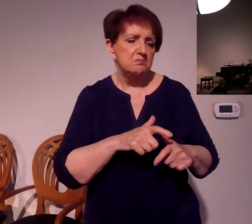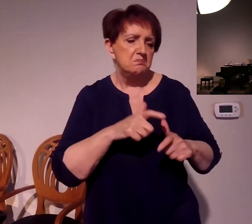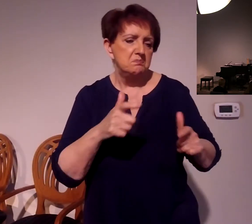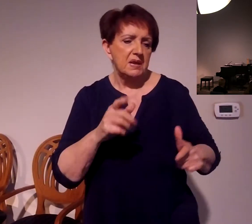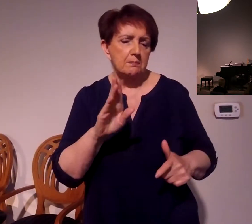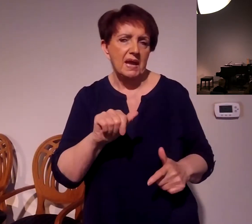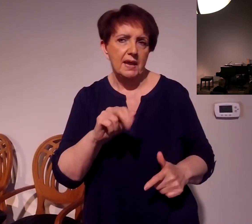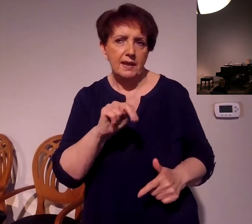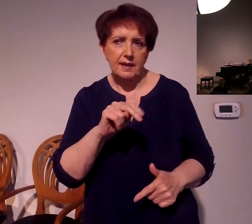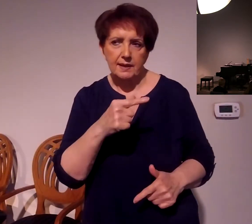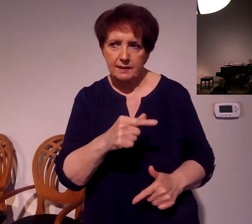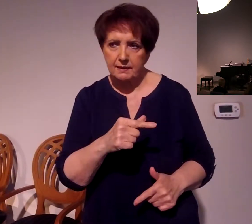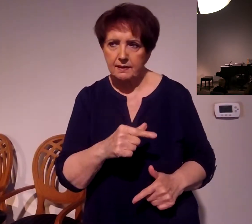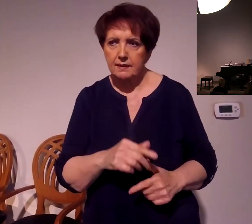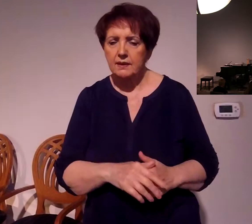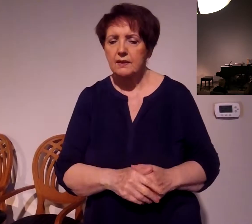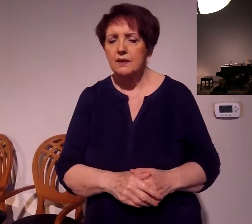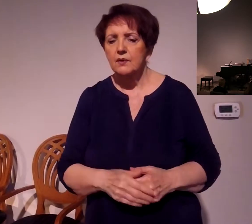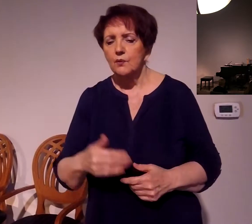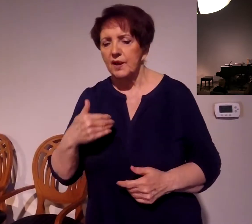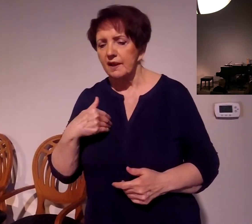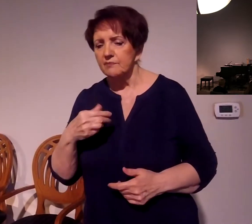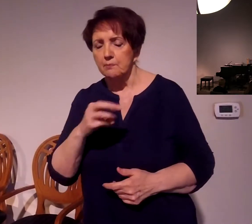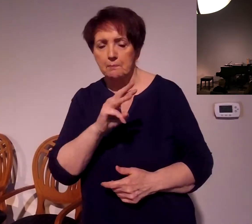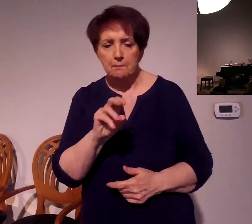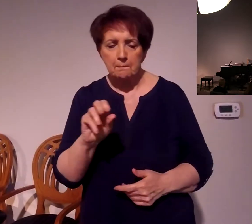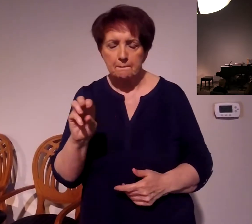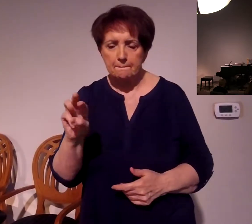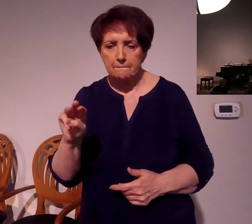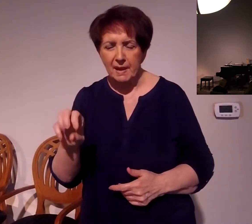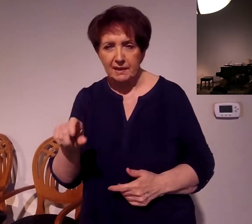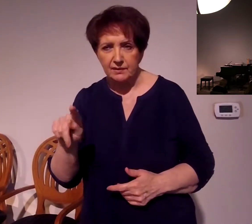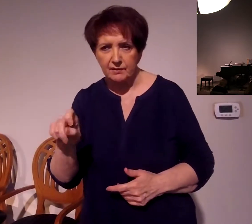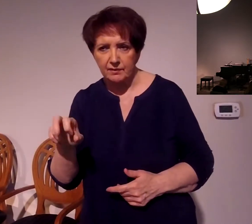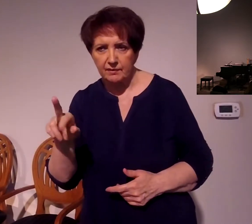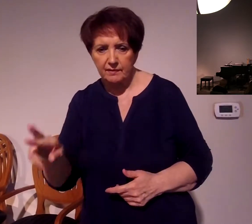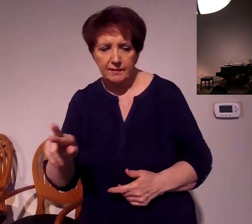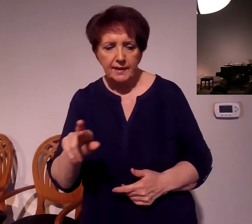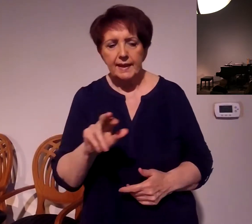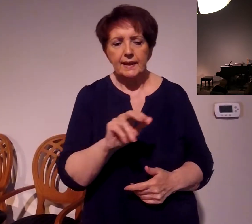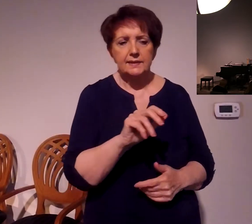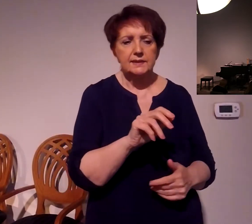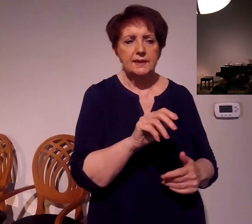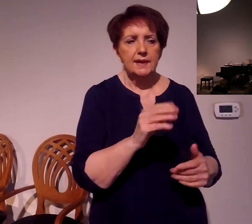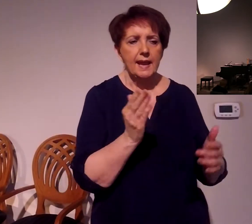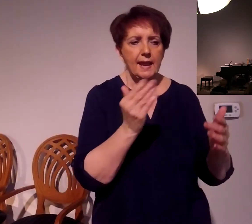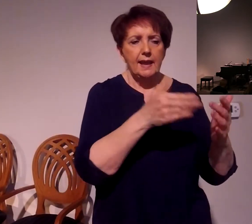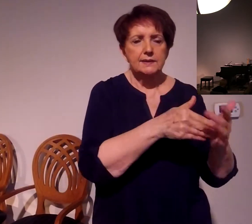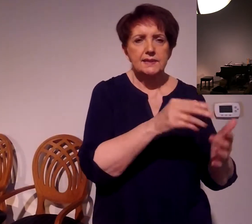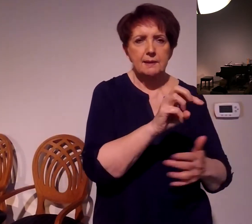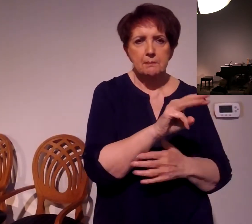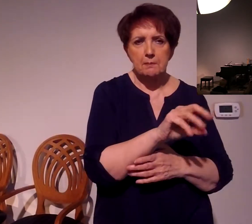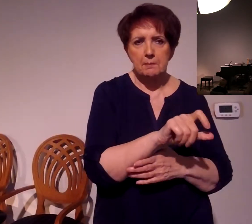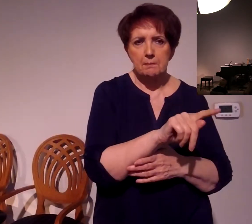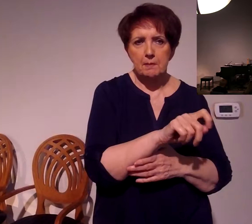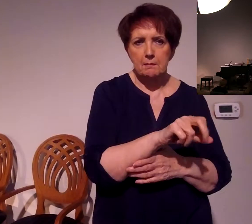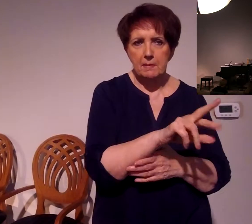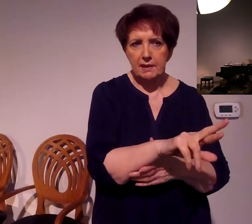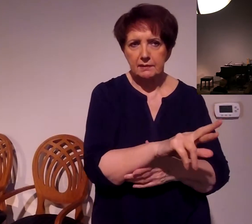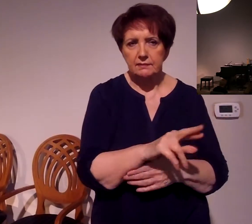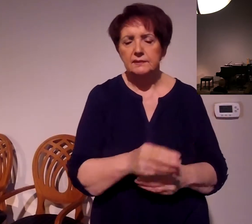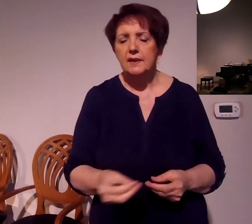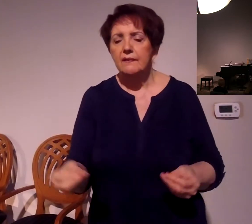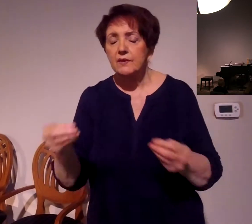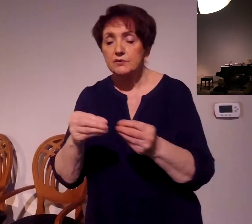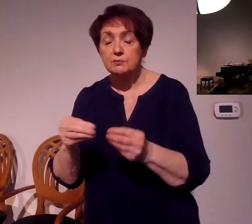we have the antimatter and matter. They have this big thing that happens, and good enough. There's just a little more matter than